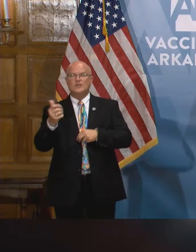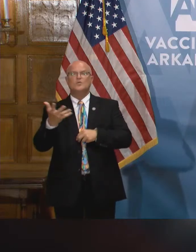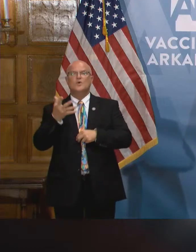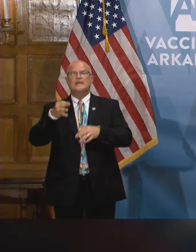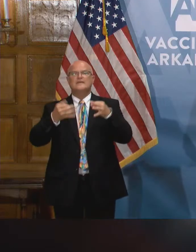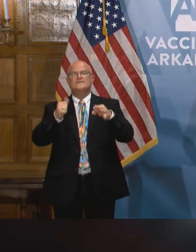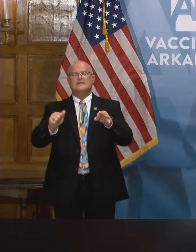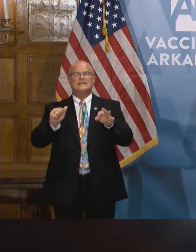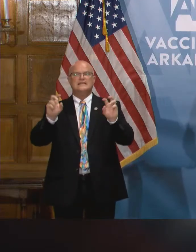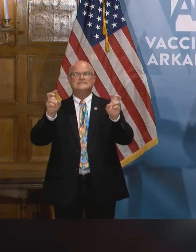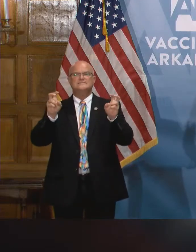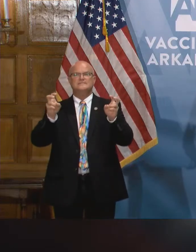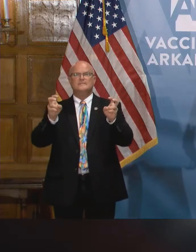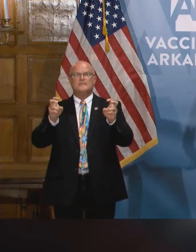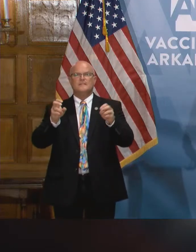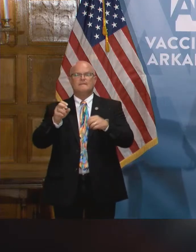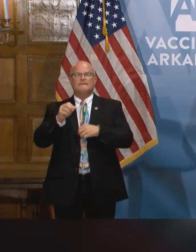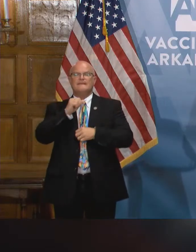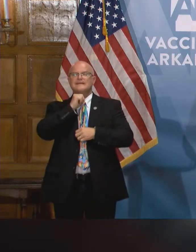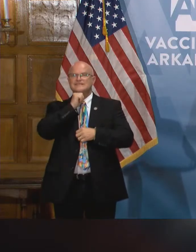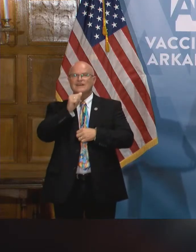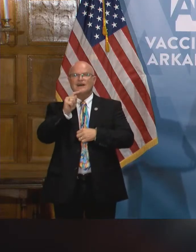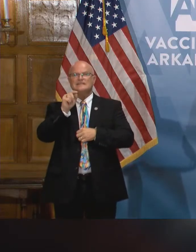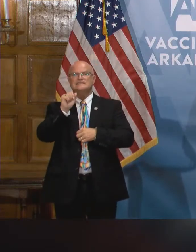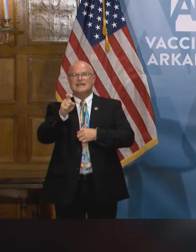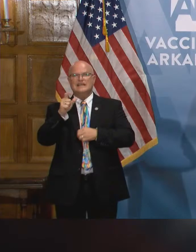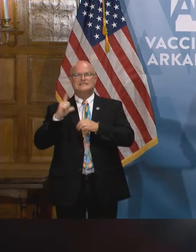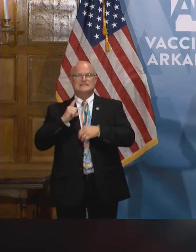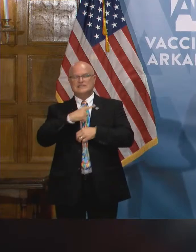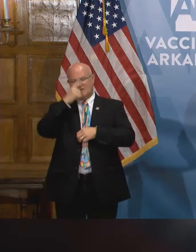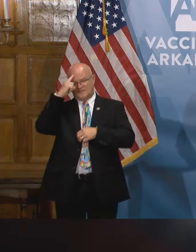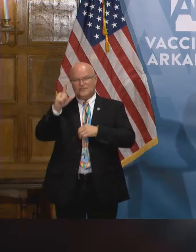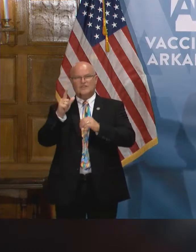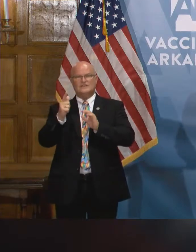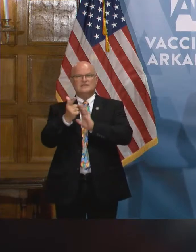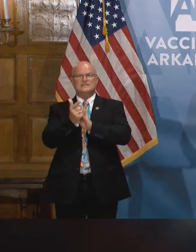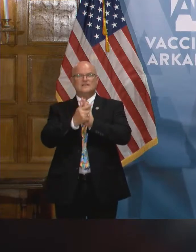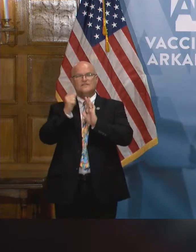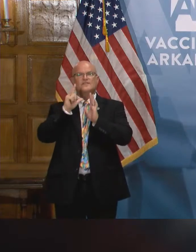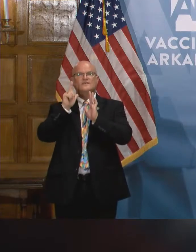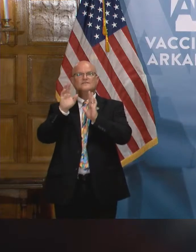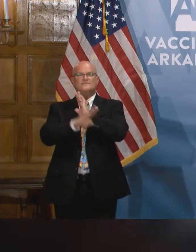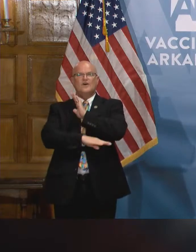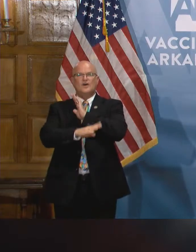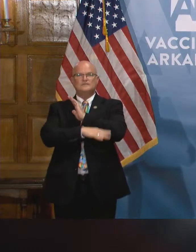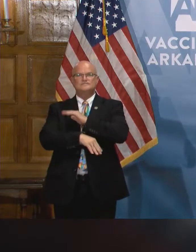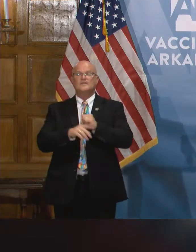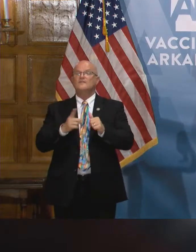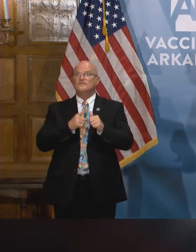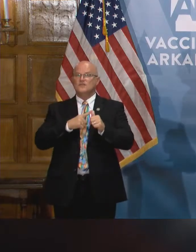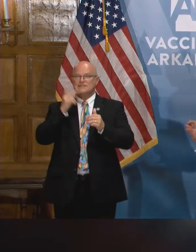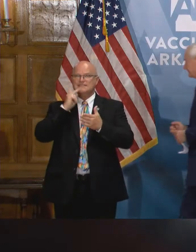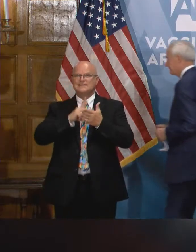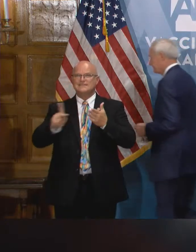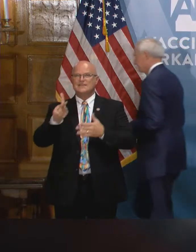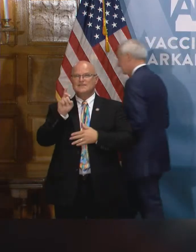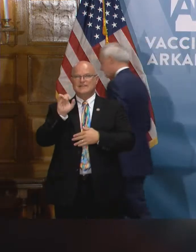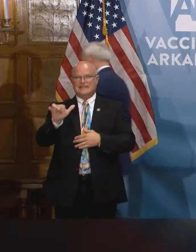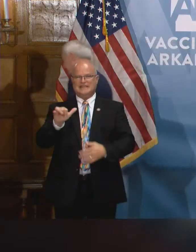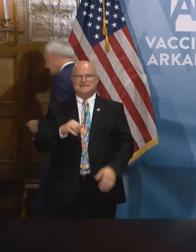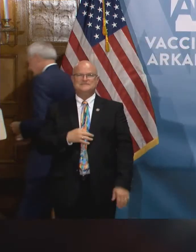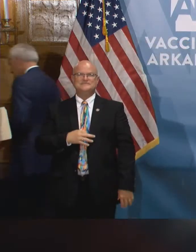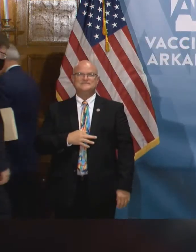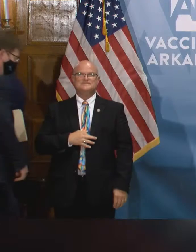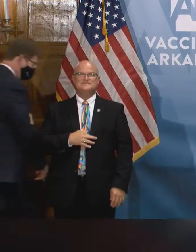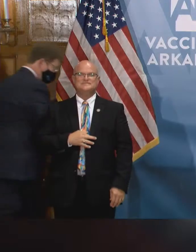if any non-tax cut legislation are you looking at for the call for that session? Okay, we'll go to Secretary Key first.